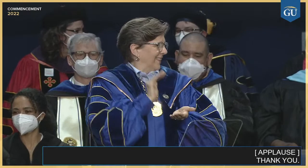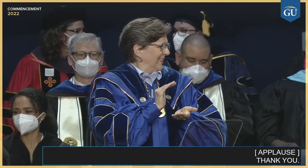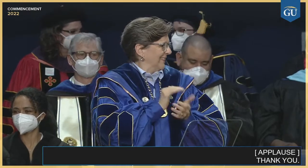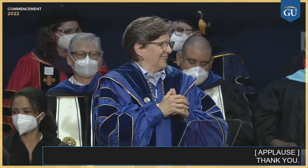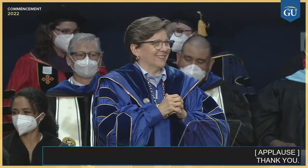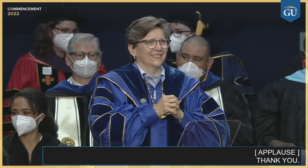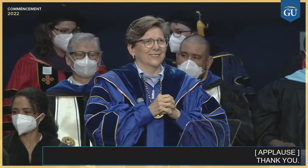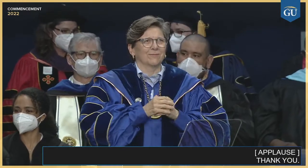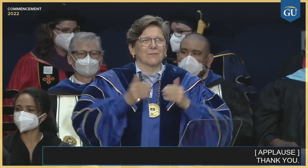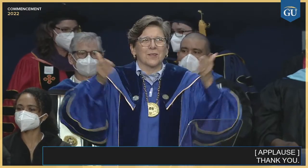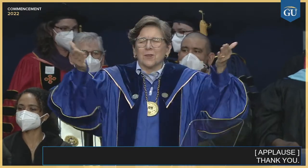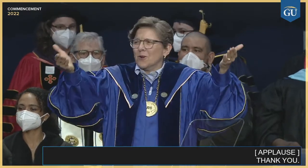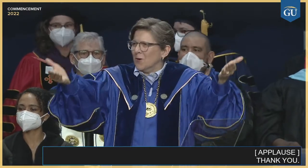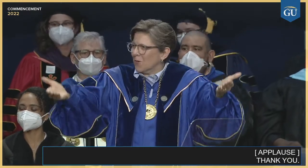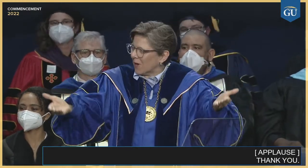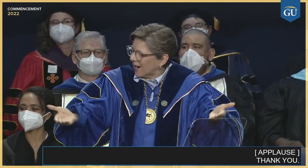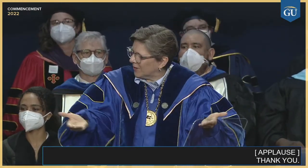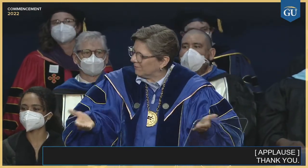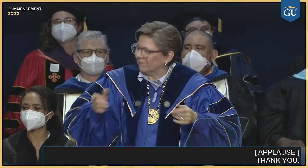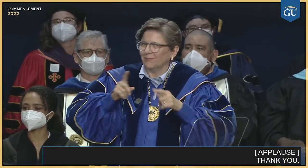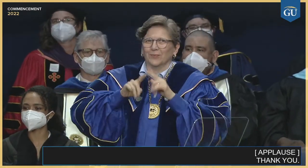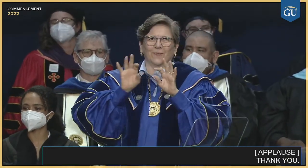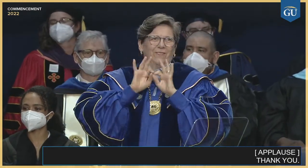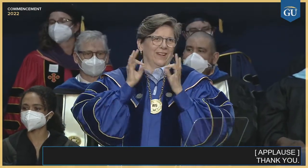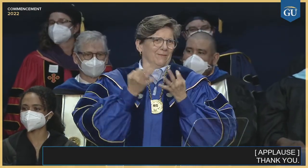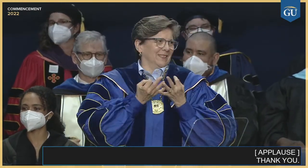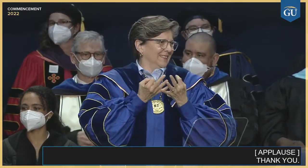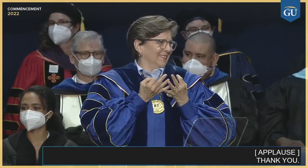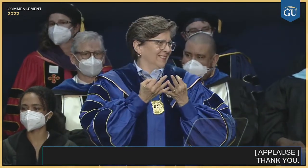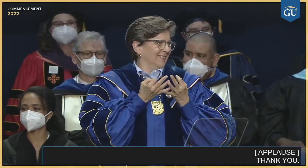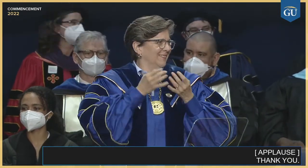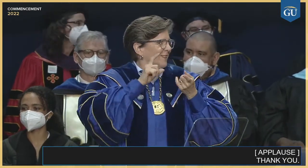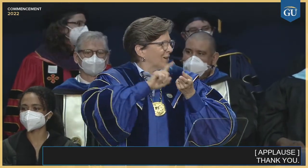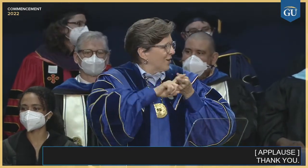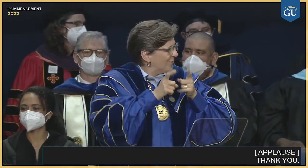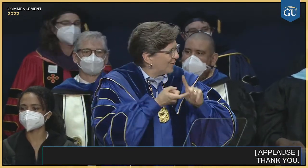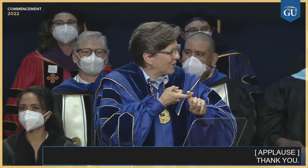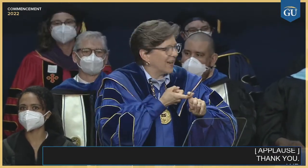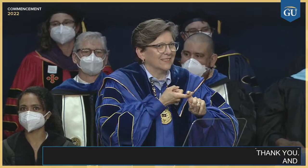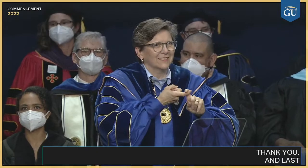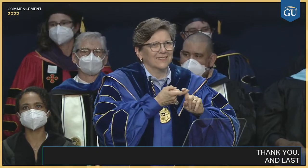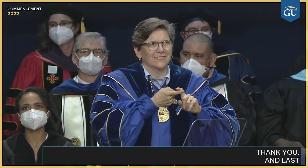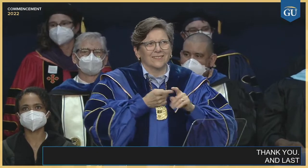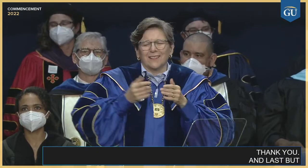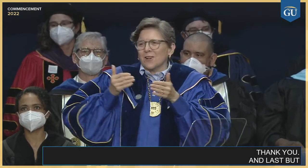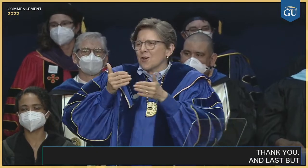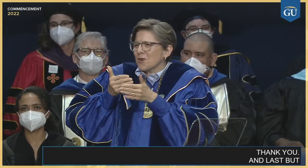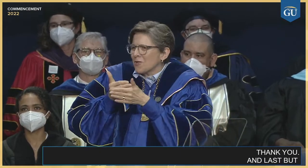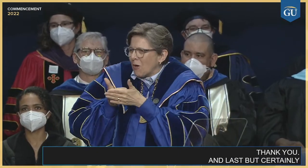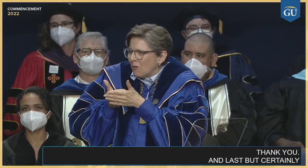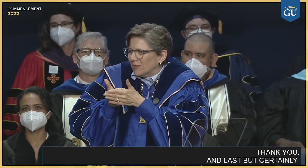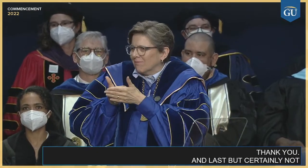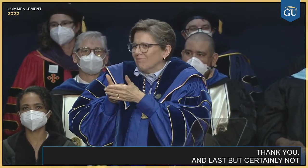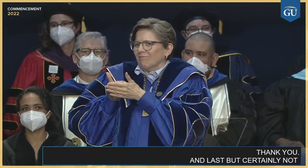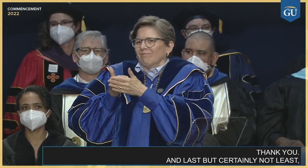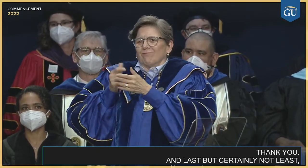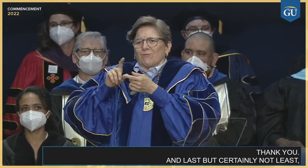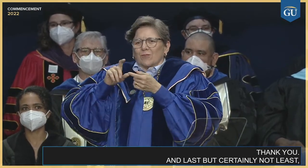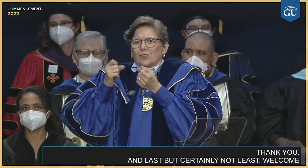And last, but certainly not least, welcome to the family and friends and